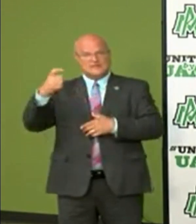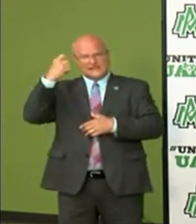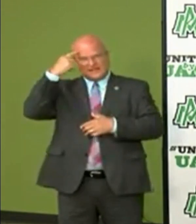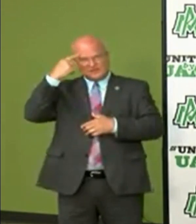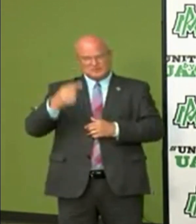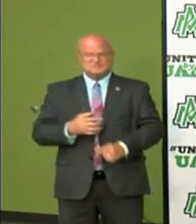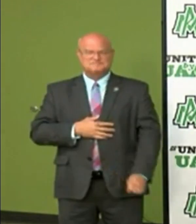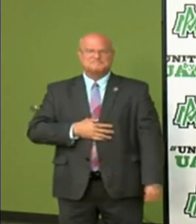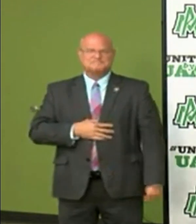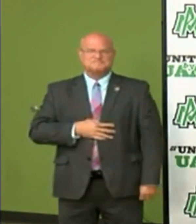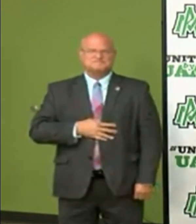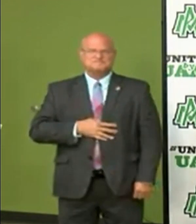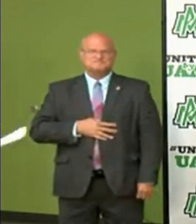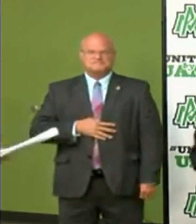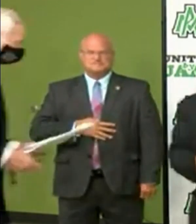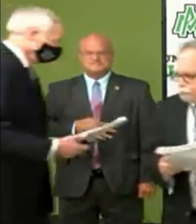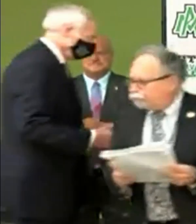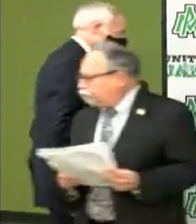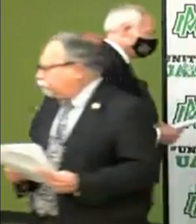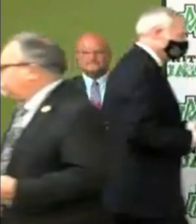to the Governor.